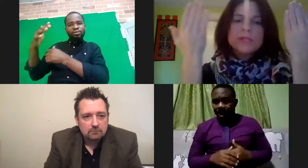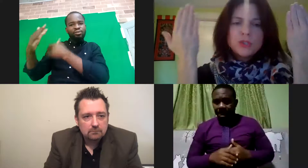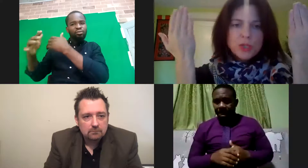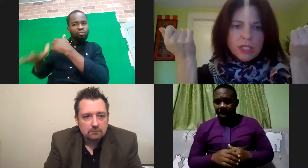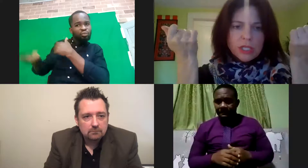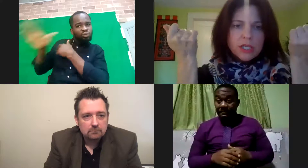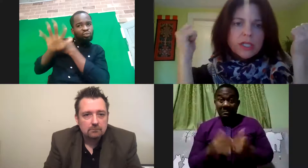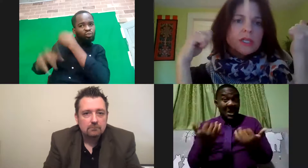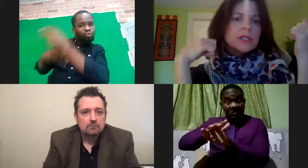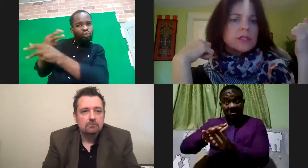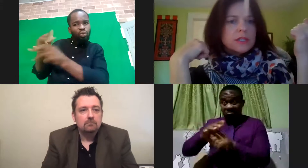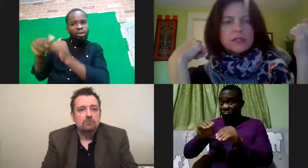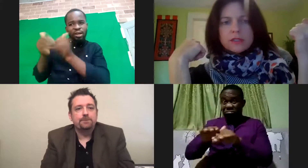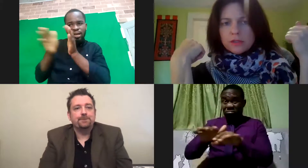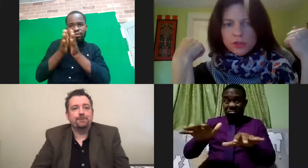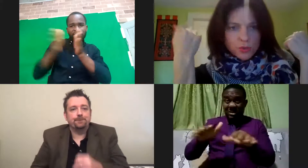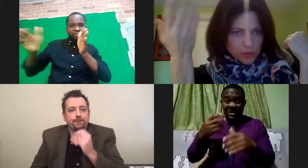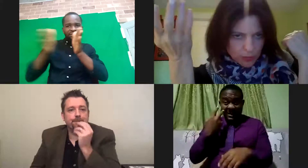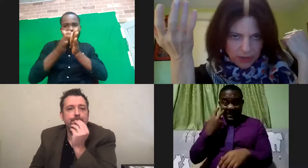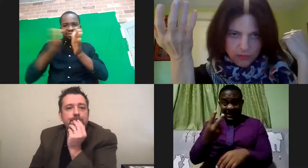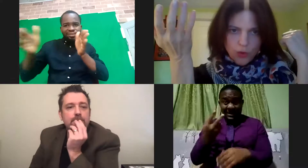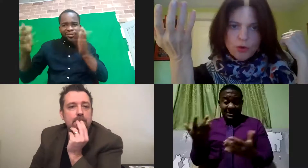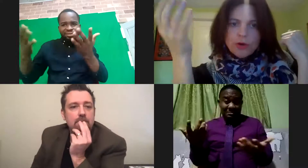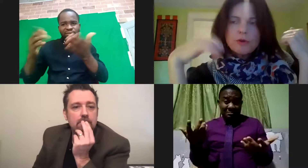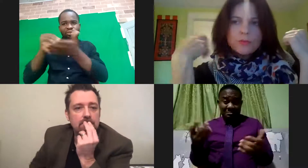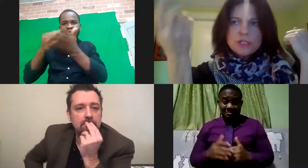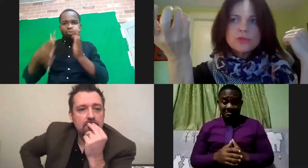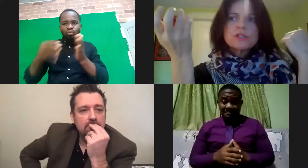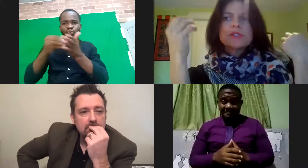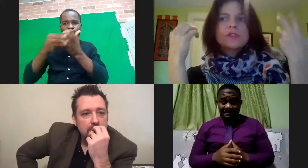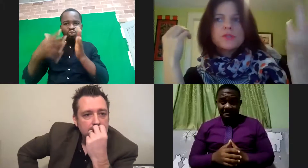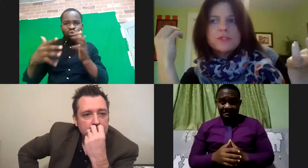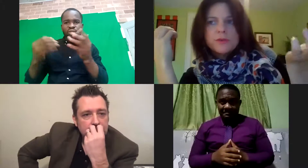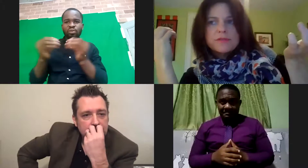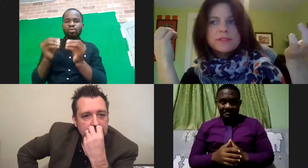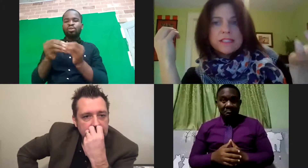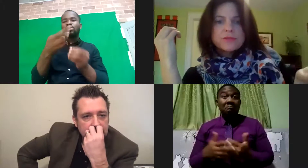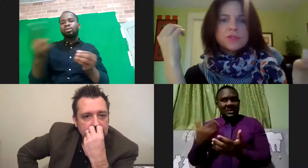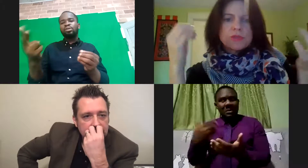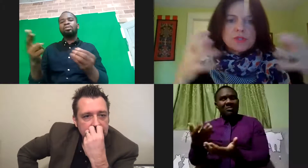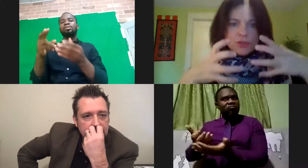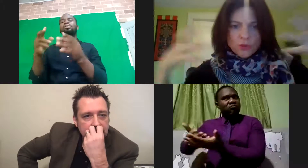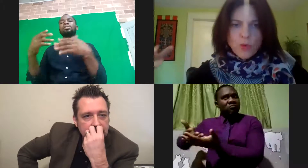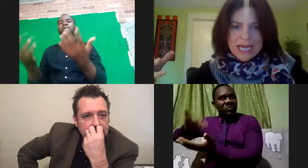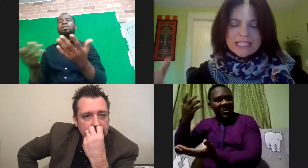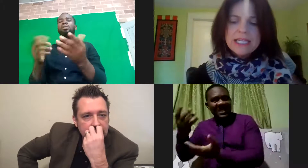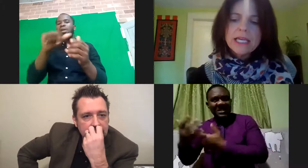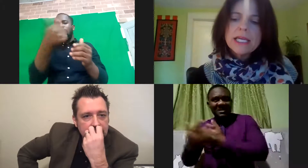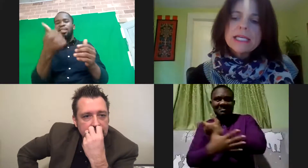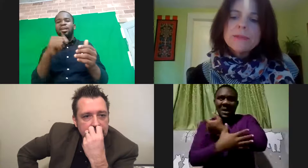gaps between the students who have more resources and the students who have less resources are